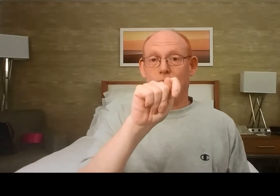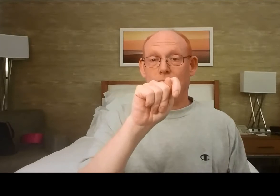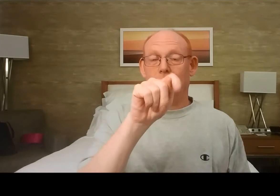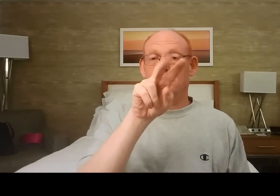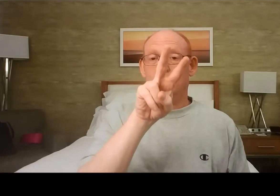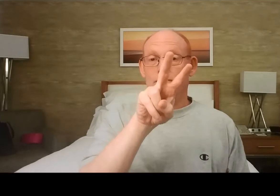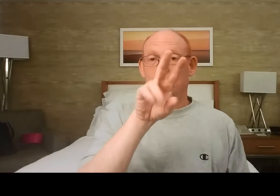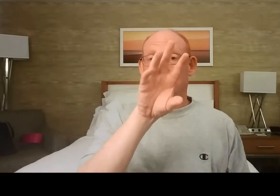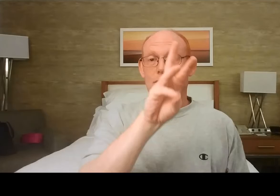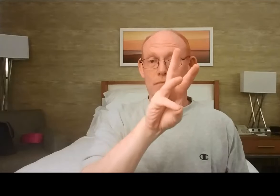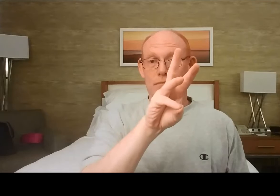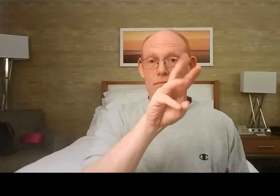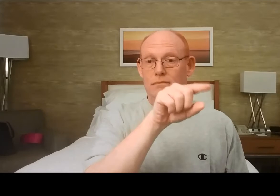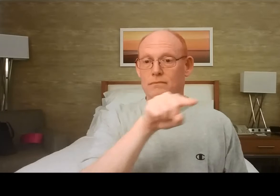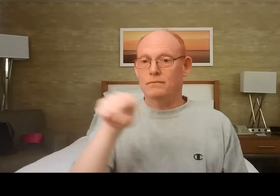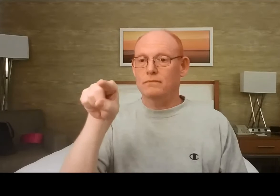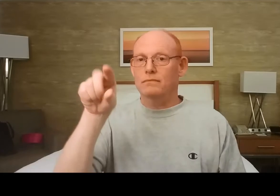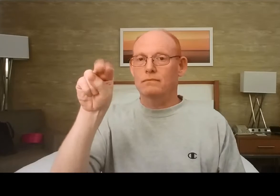through November 3rd.